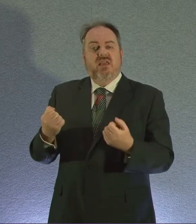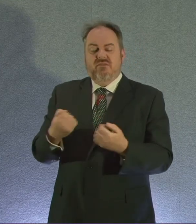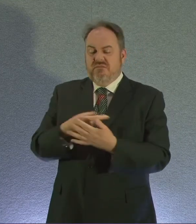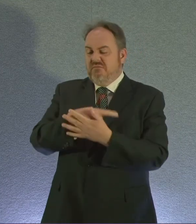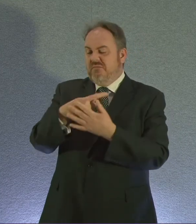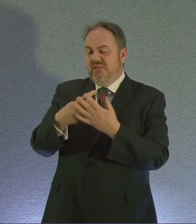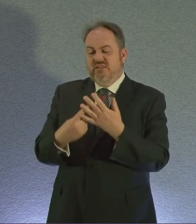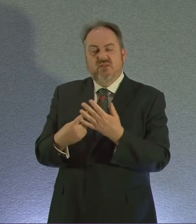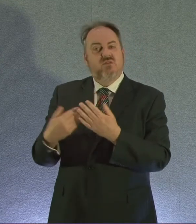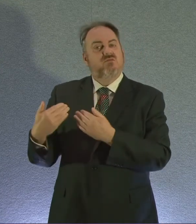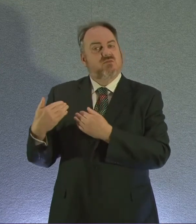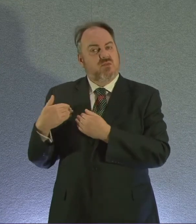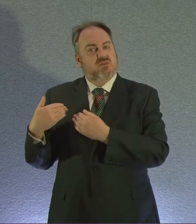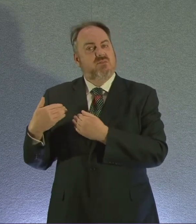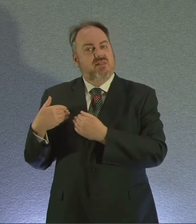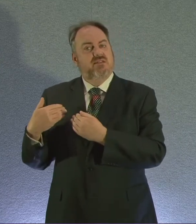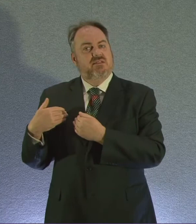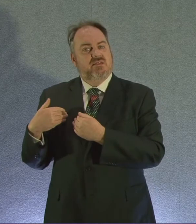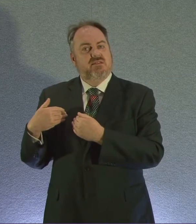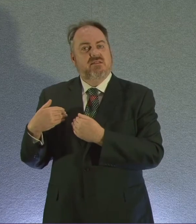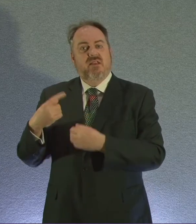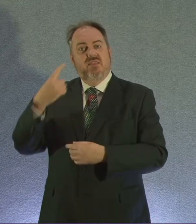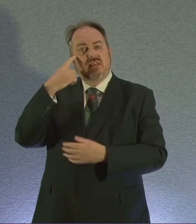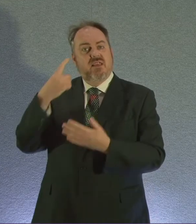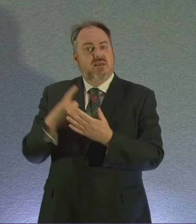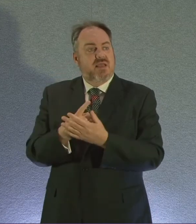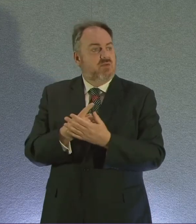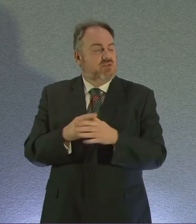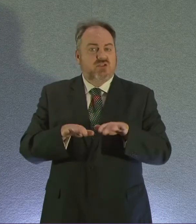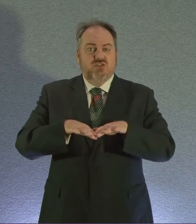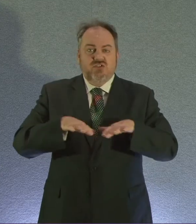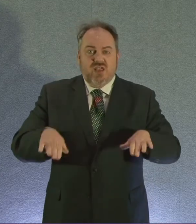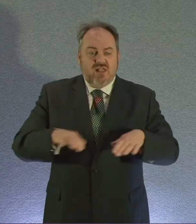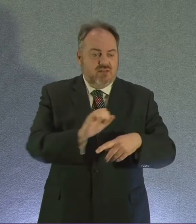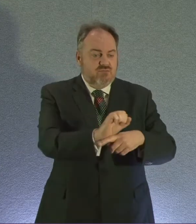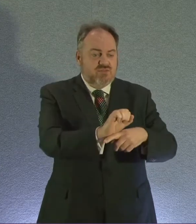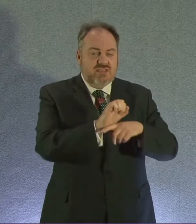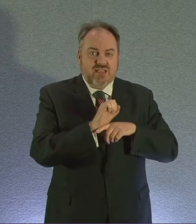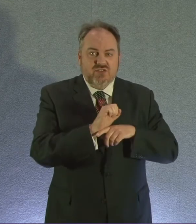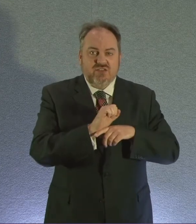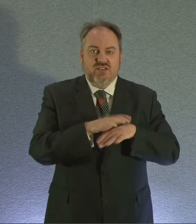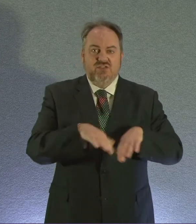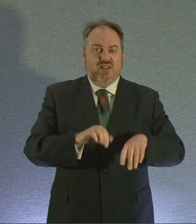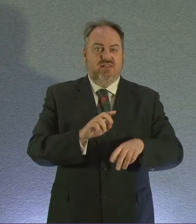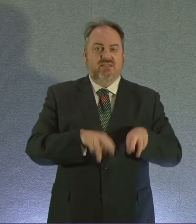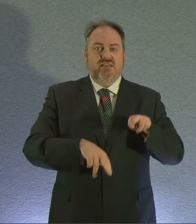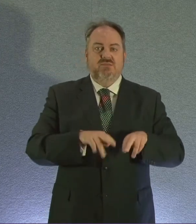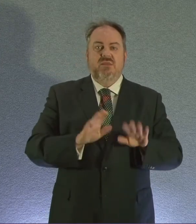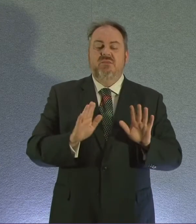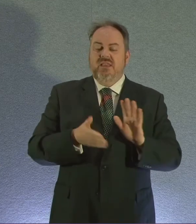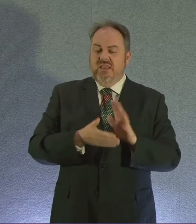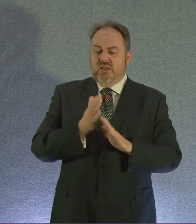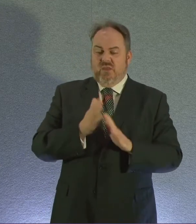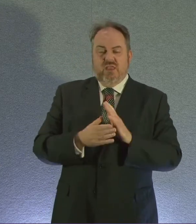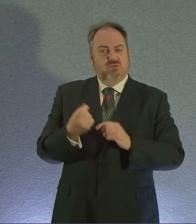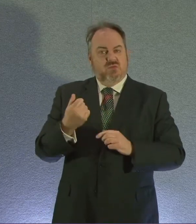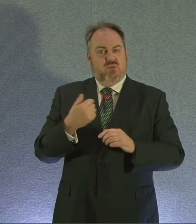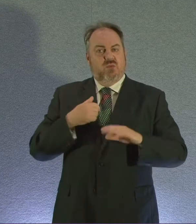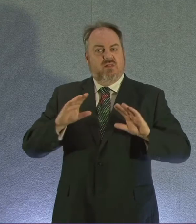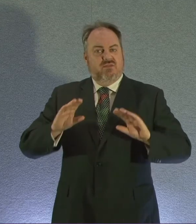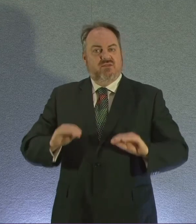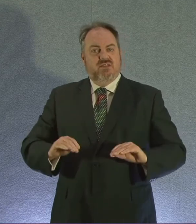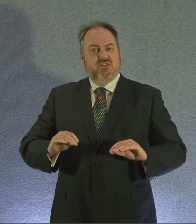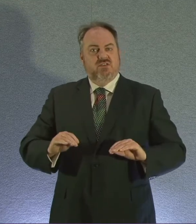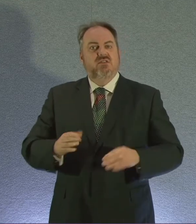responsibility for, and child assessment protection orders. So, just to conclude, the Scottish Green Party will be supporting this, and we